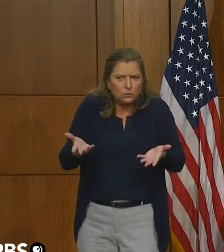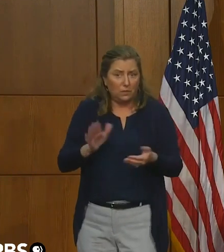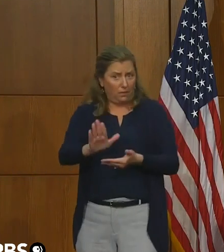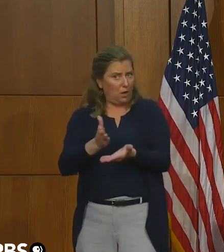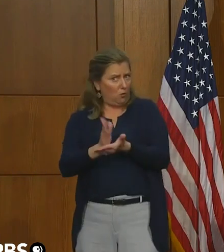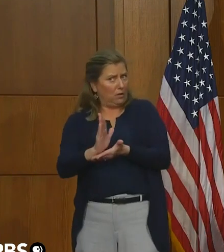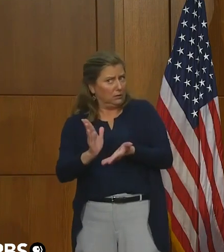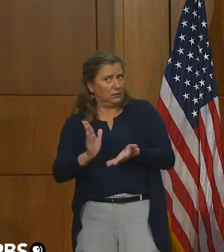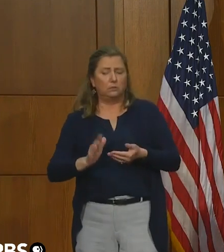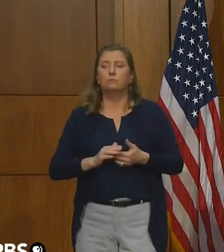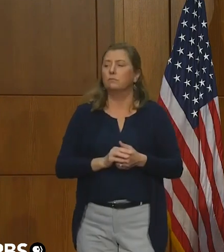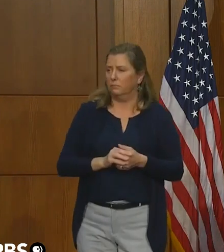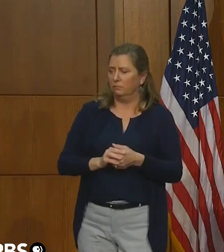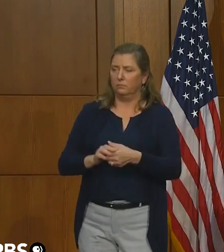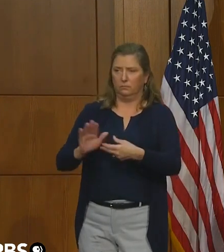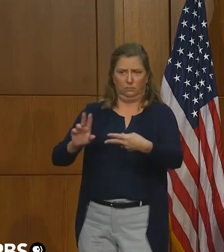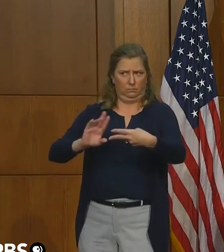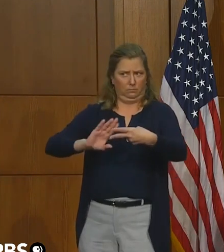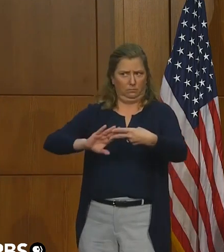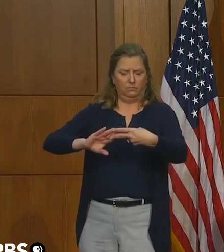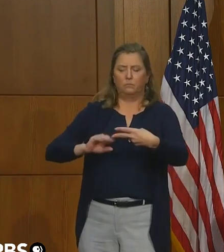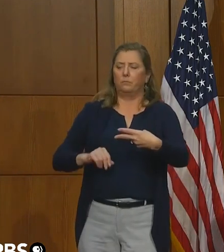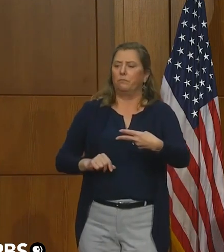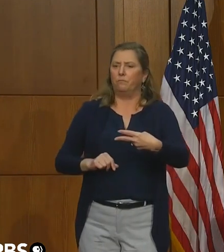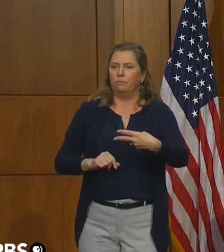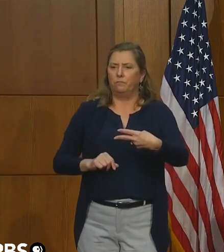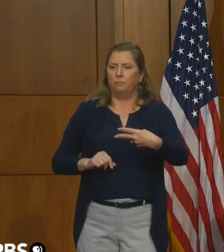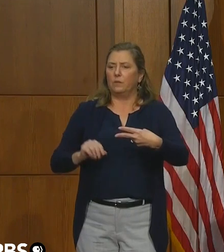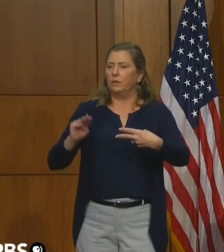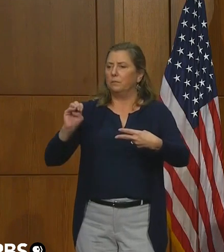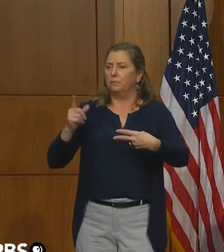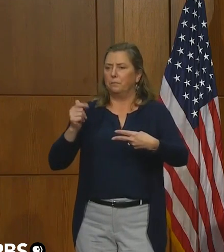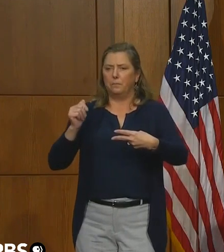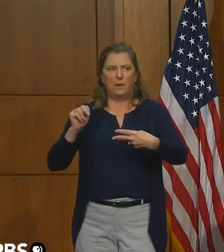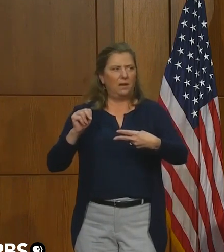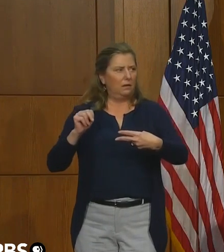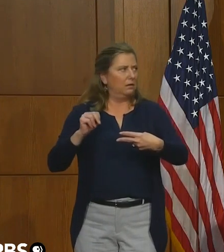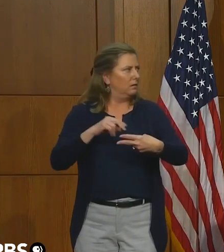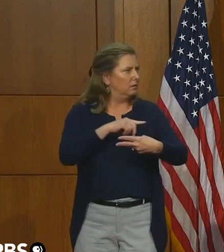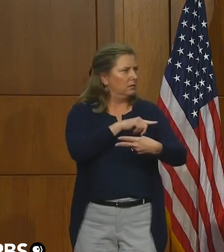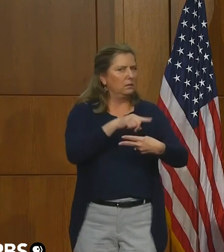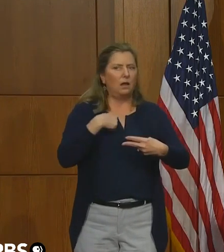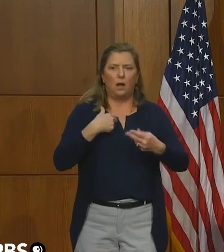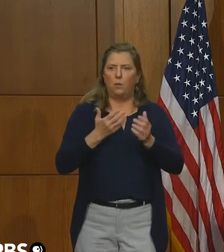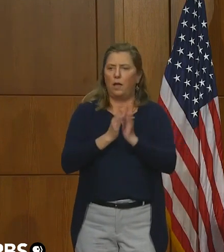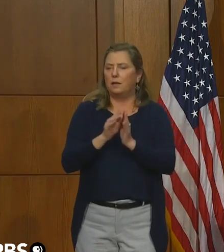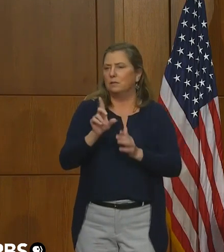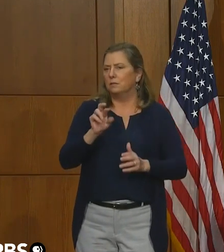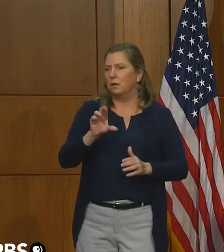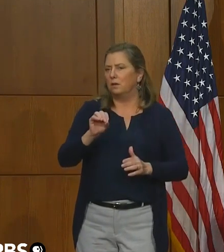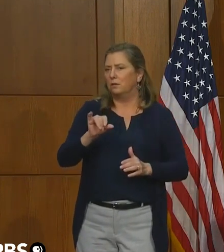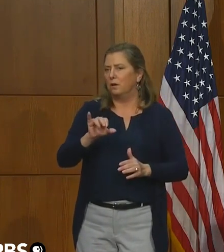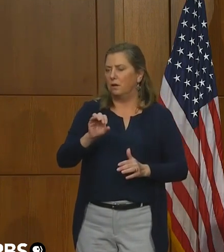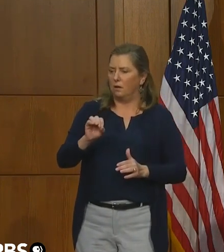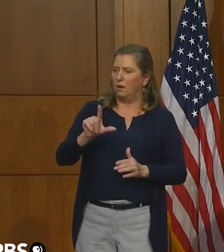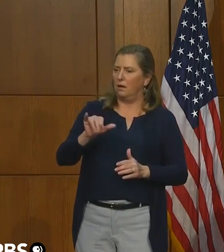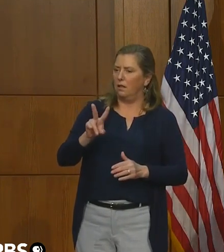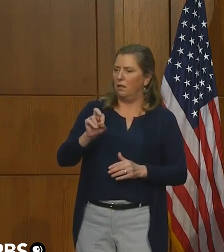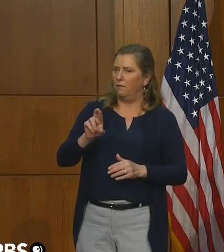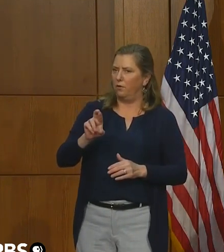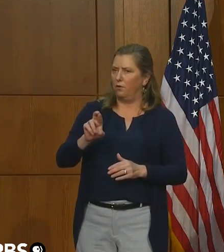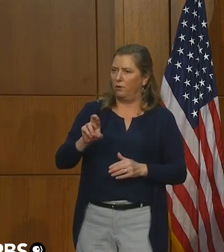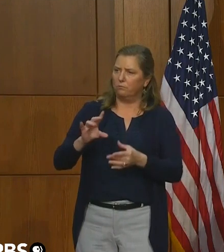rights. Andre, the two questions, Megan, I'm gonna maybe let Dr. Oliver,